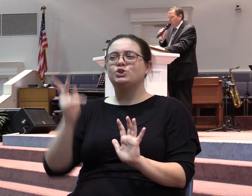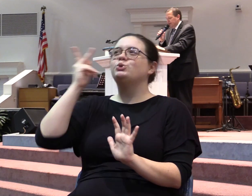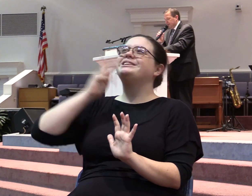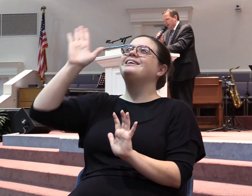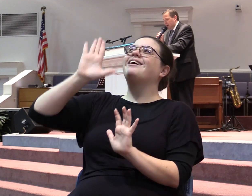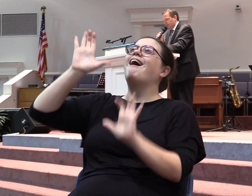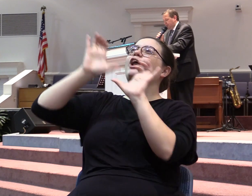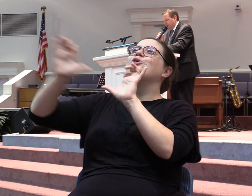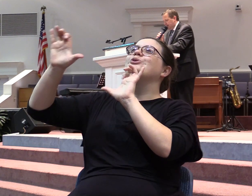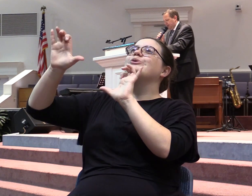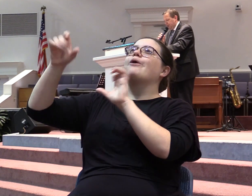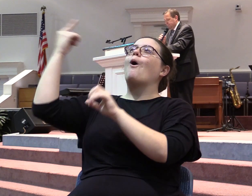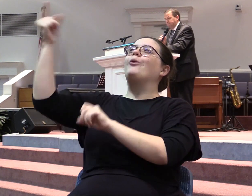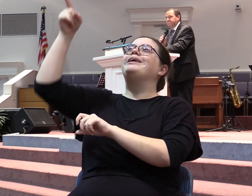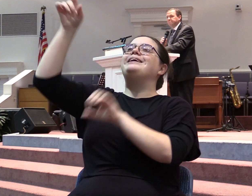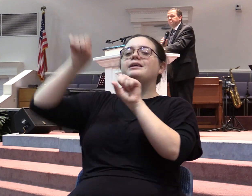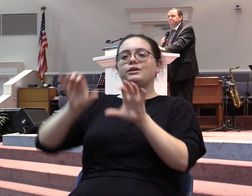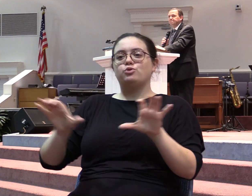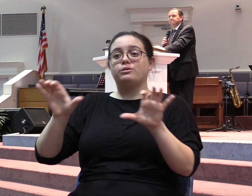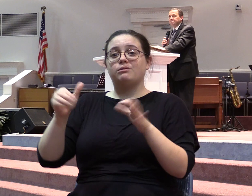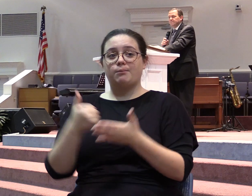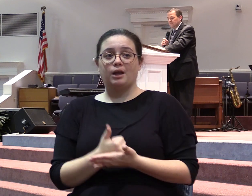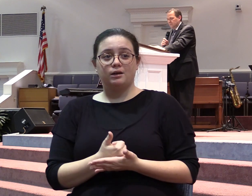what only God can do.